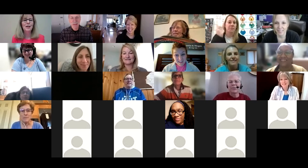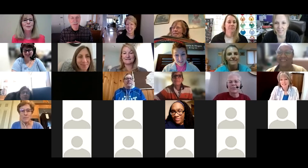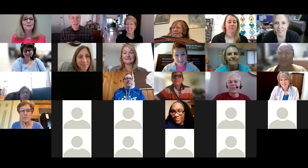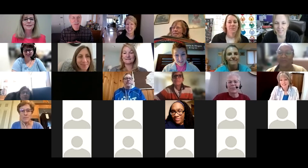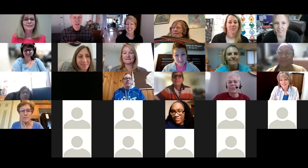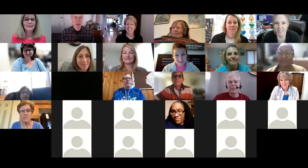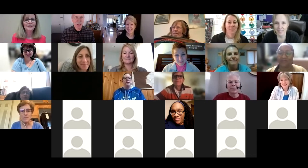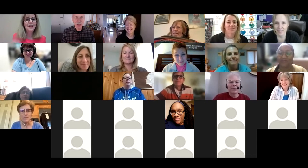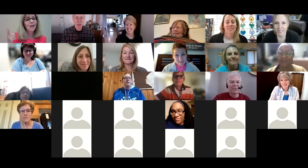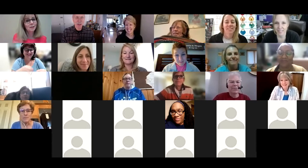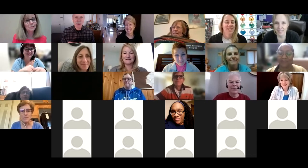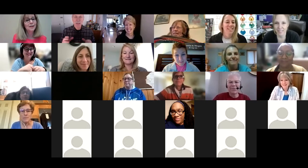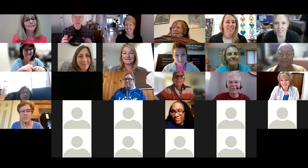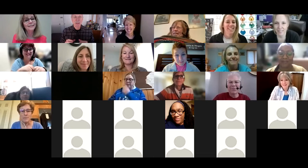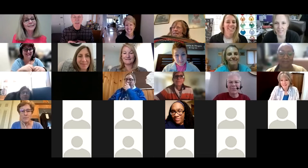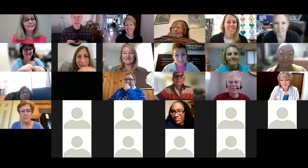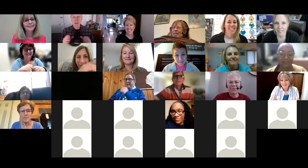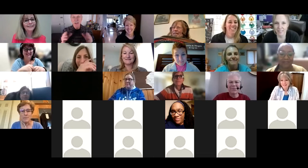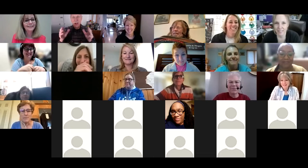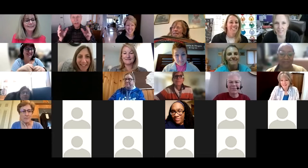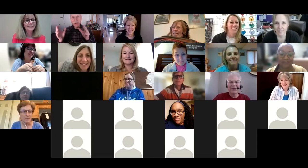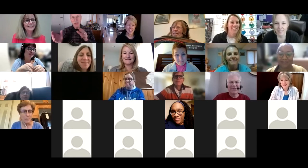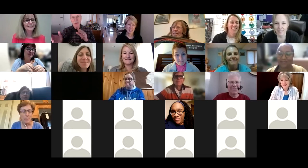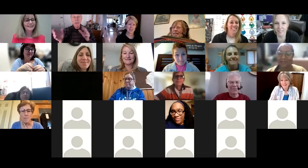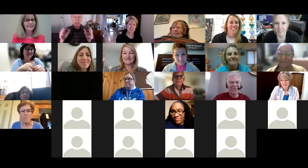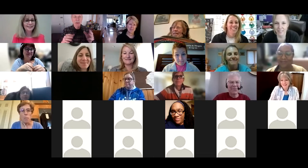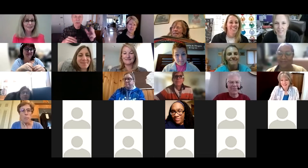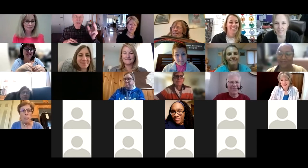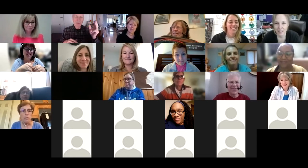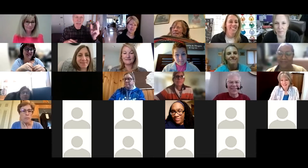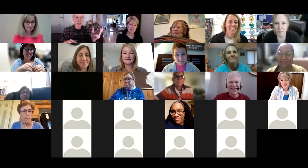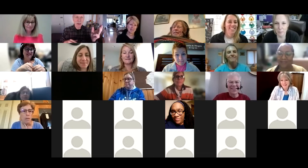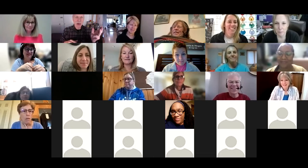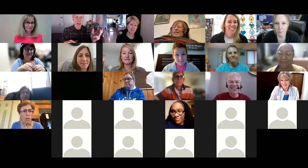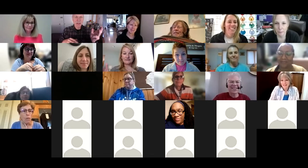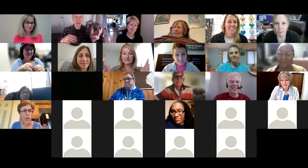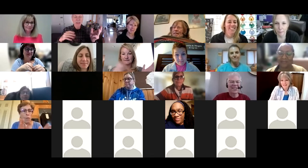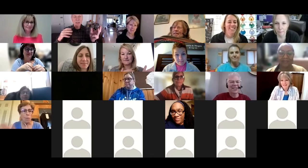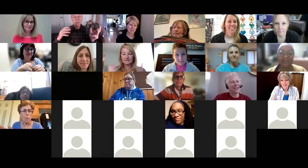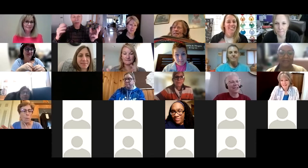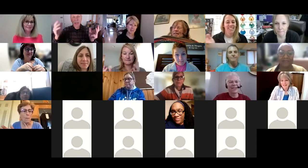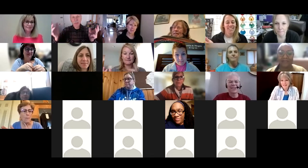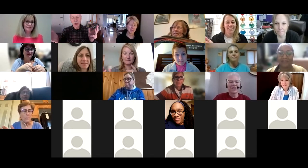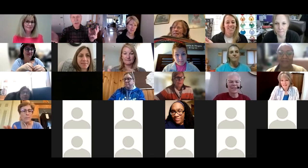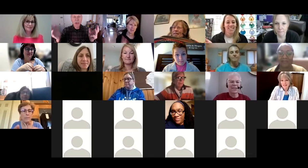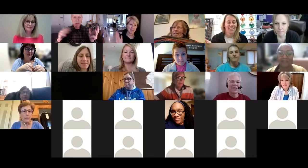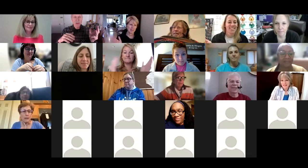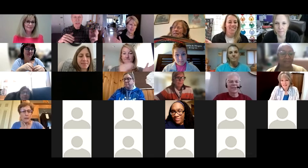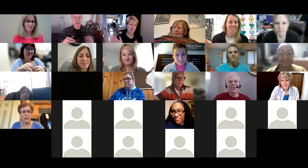slow. All right. Here we go. is running. Now, you always start with, if Nancy started the first time, Dawn starts the second